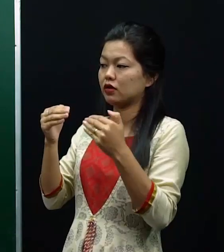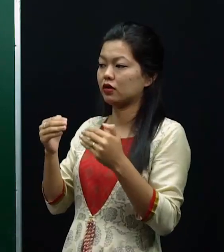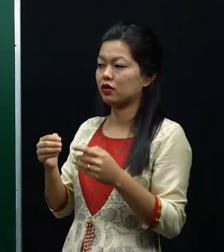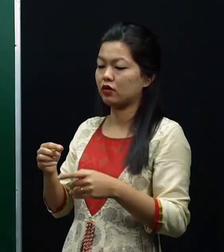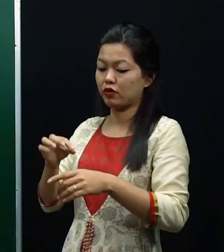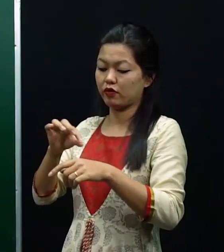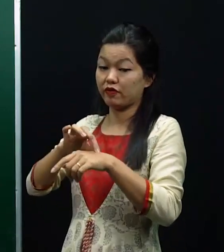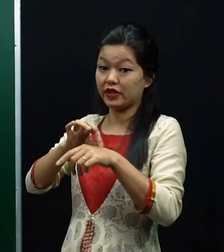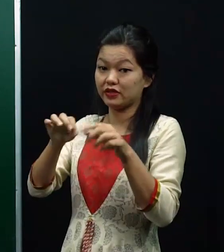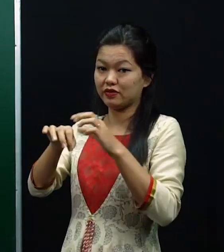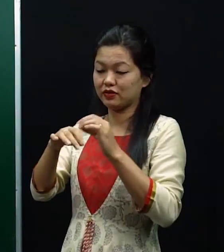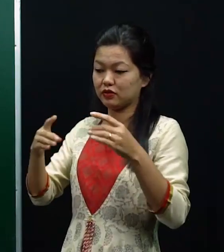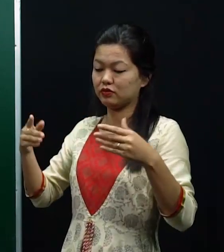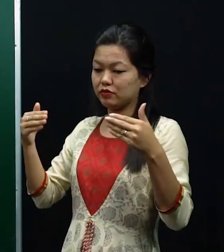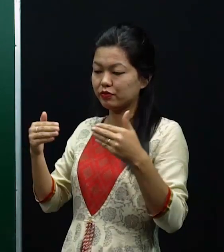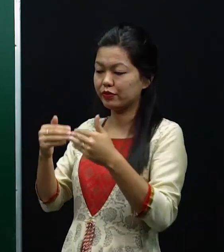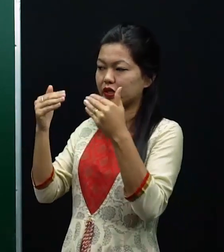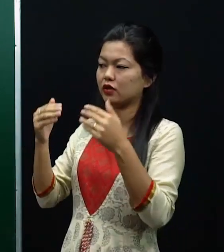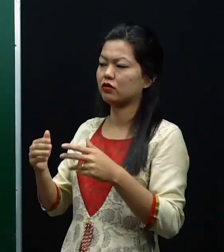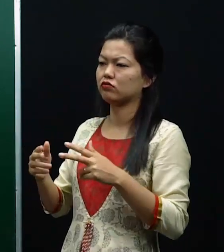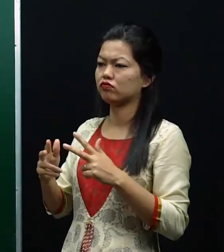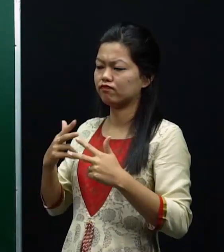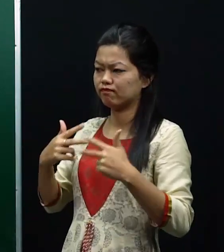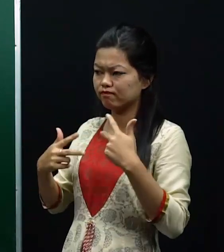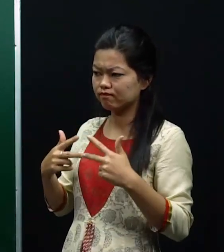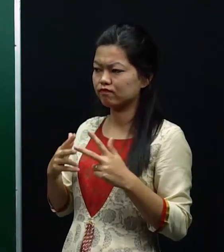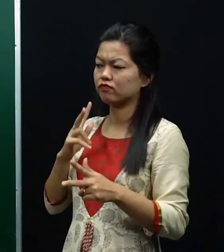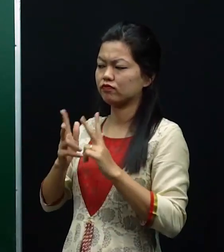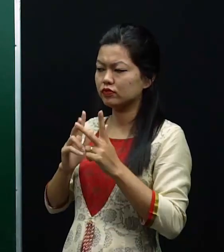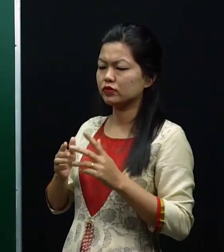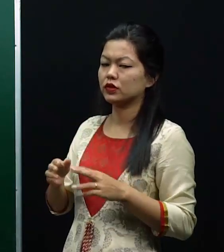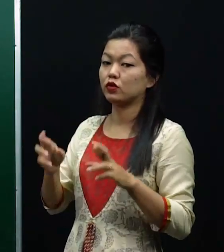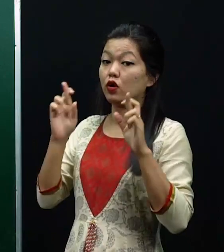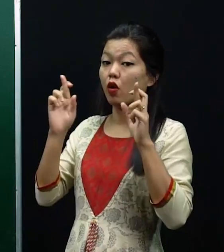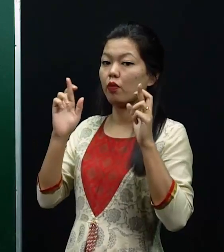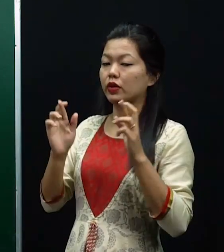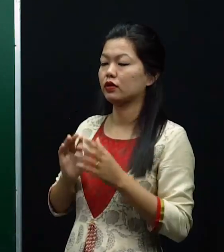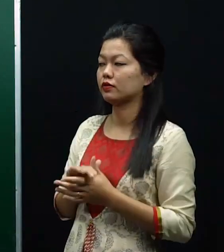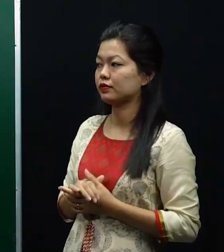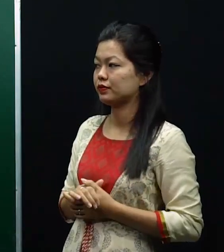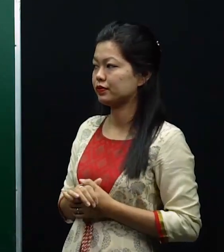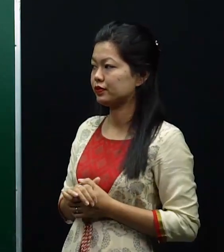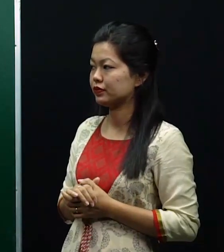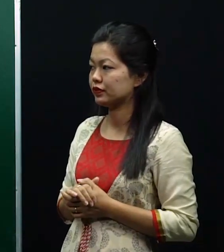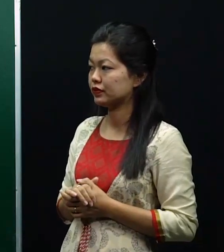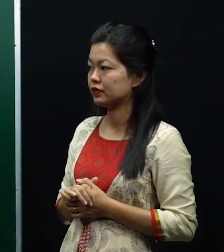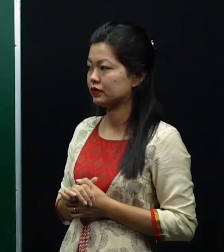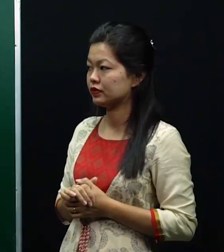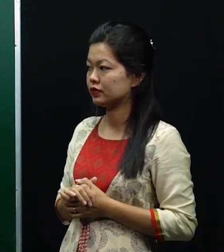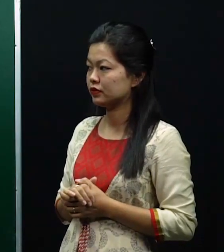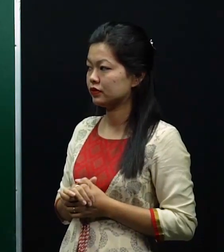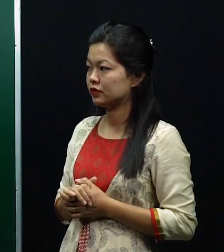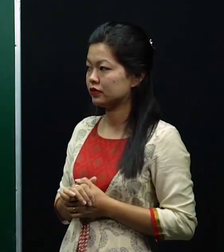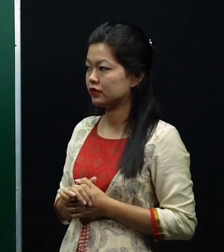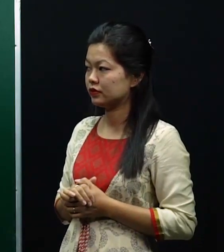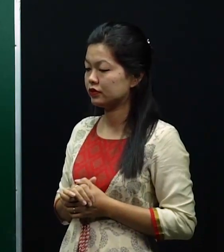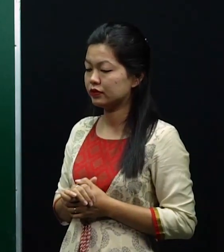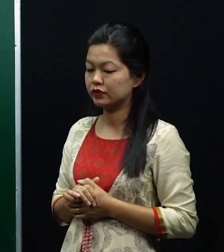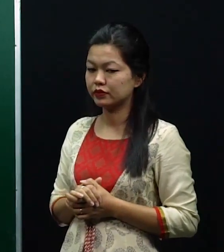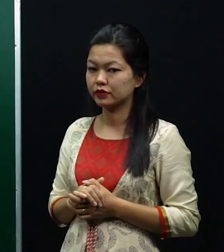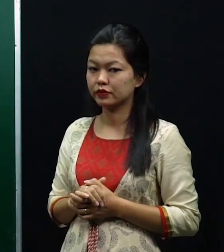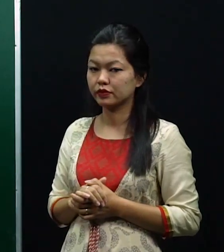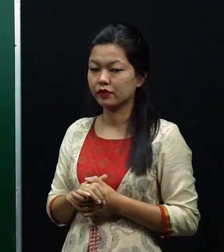Ernest. Every time he goes to work, he comes back and he will also look at the stone face, and he would just speak to